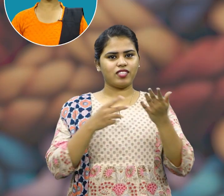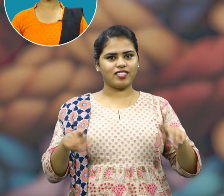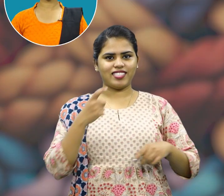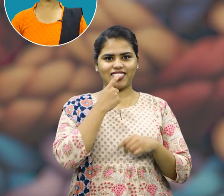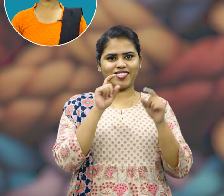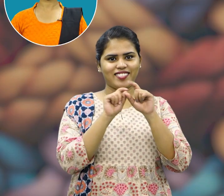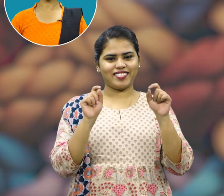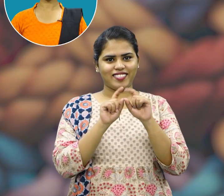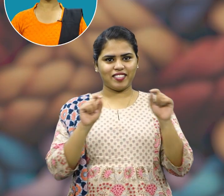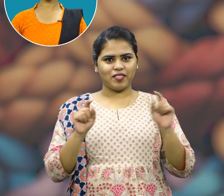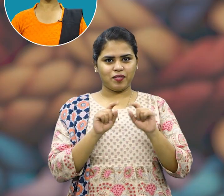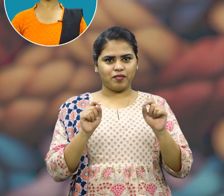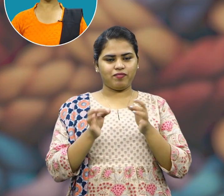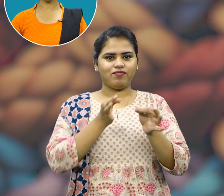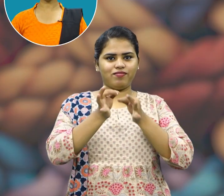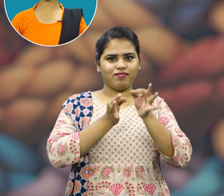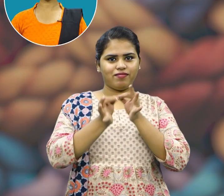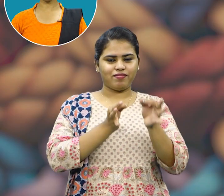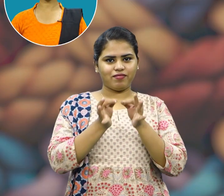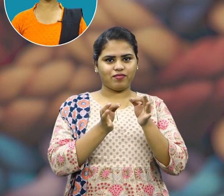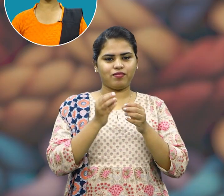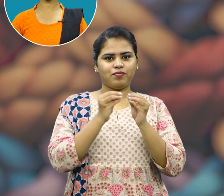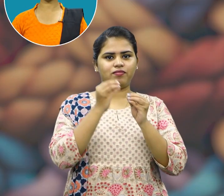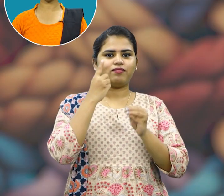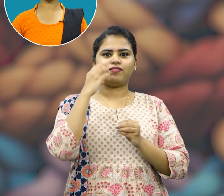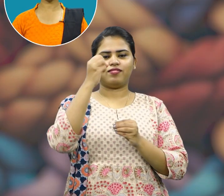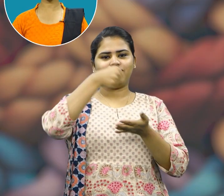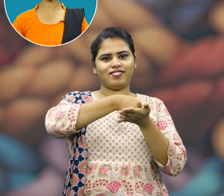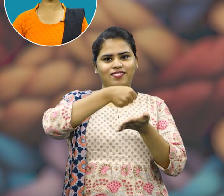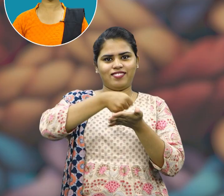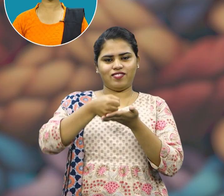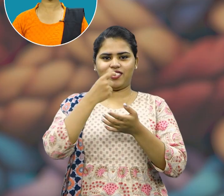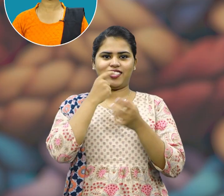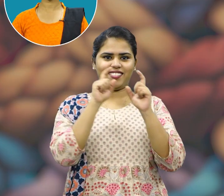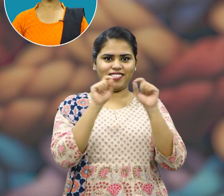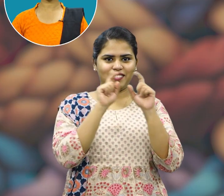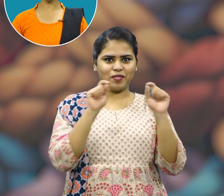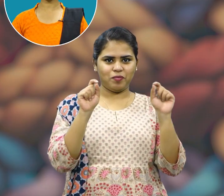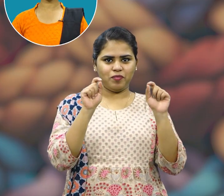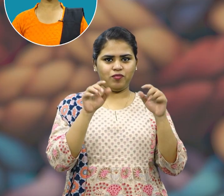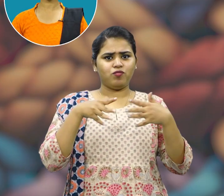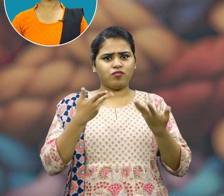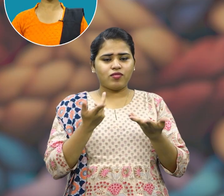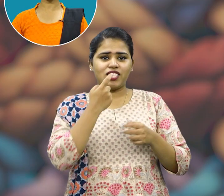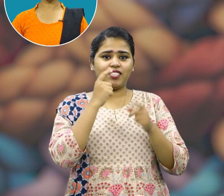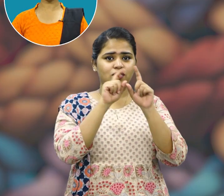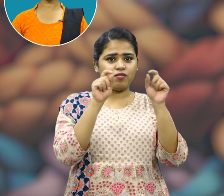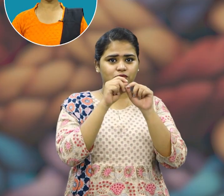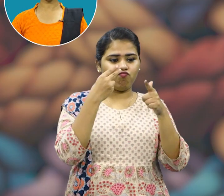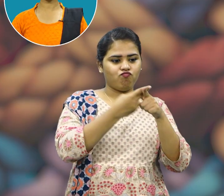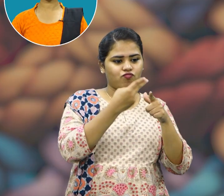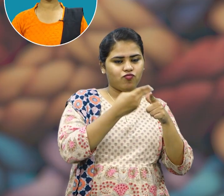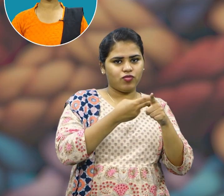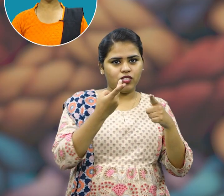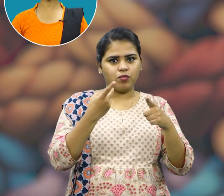Natural fibers can be defined as bio-based fibers or fibers from